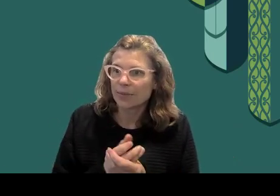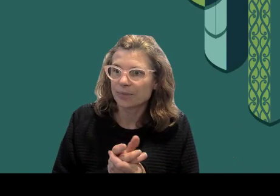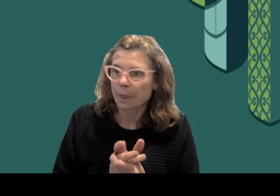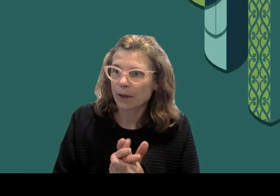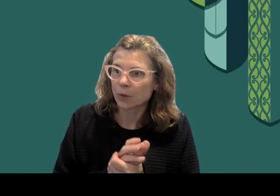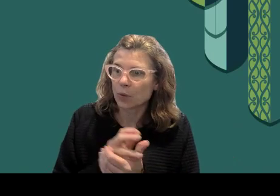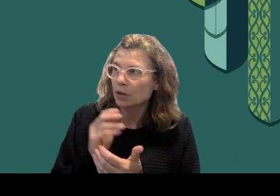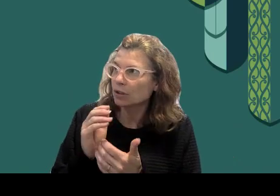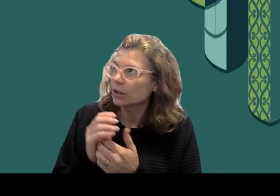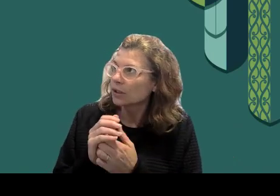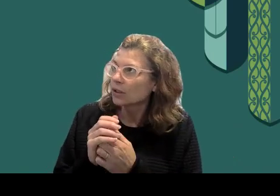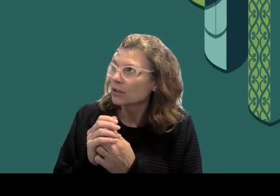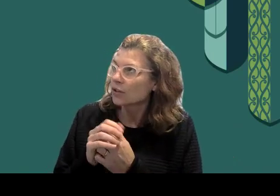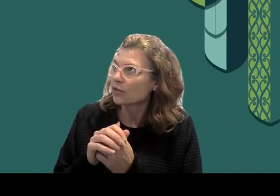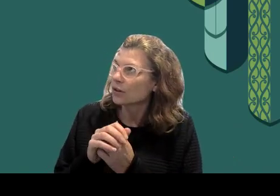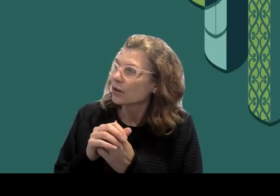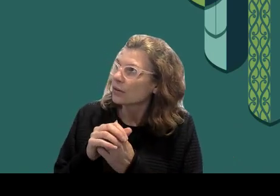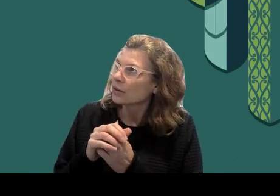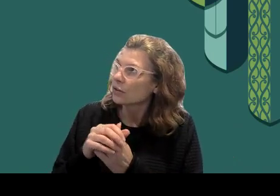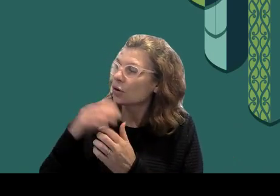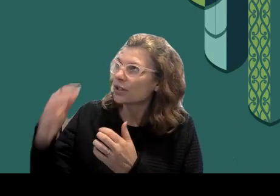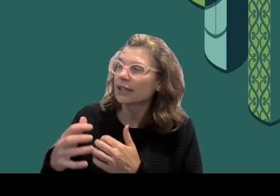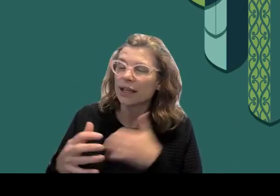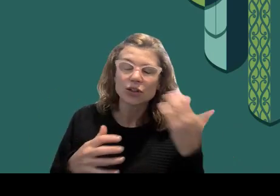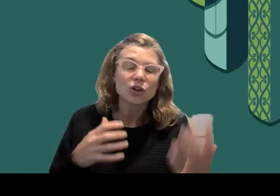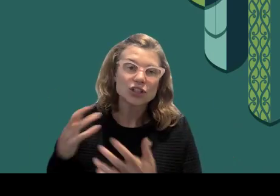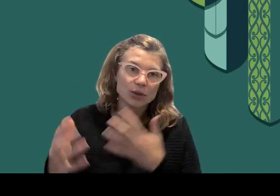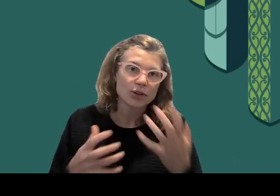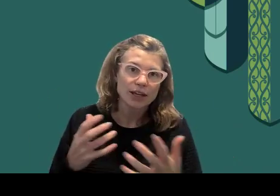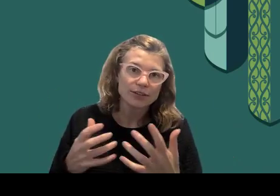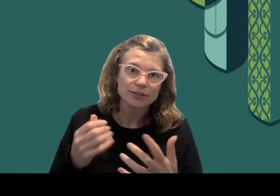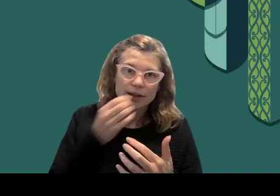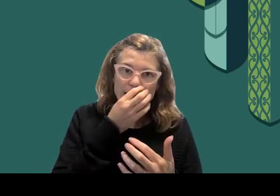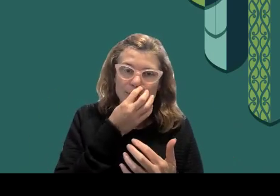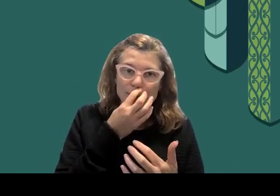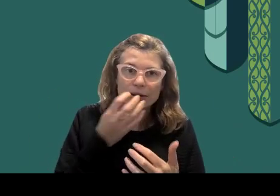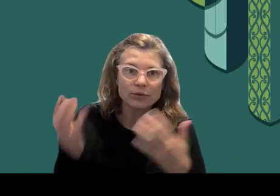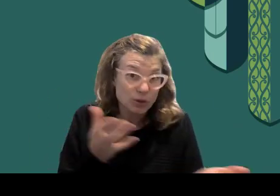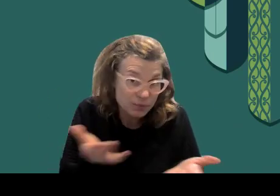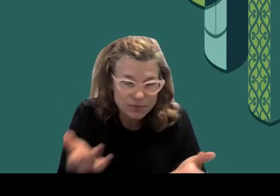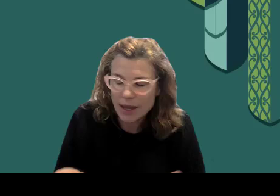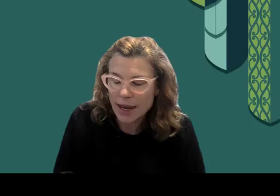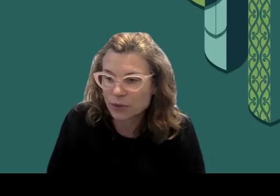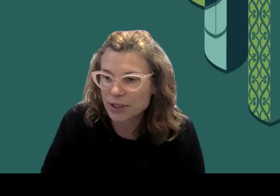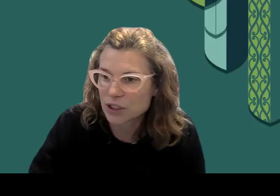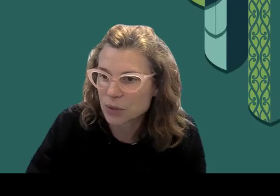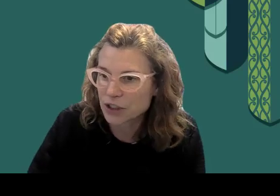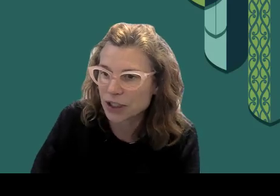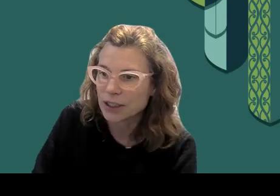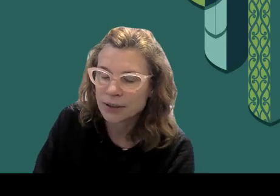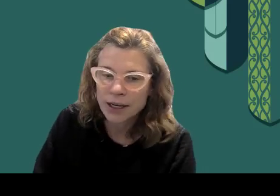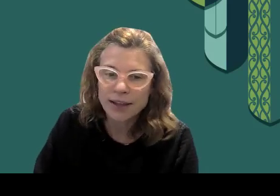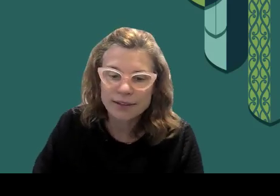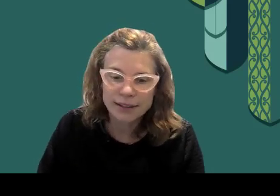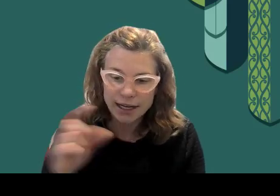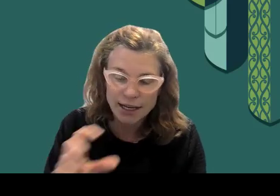and what sort of noticing and acknowledging what they've come across, handled the